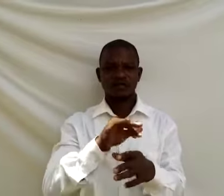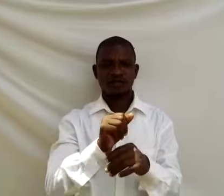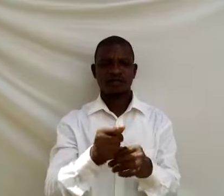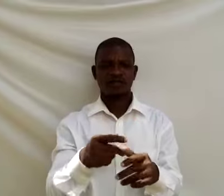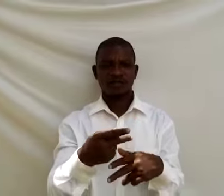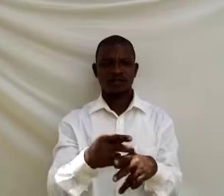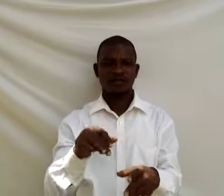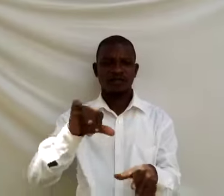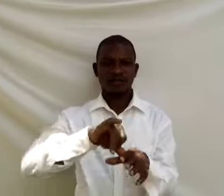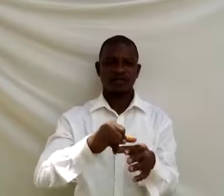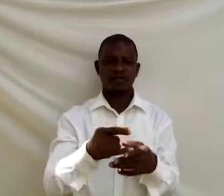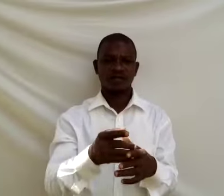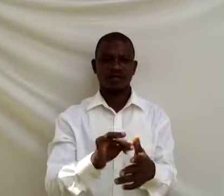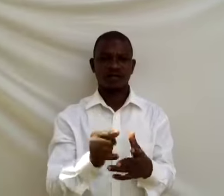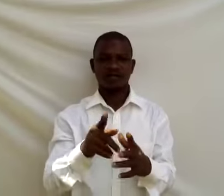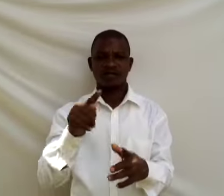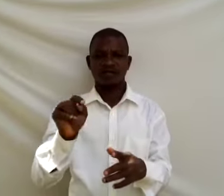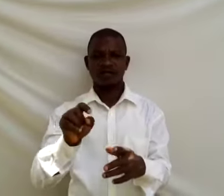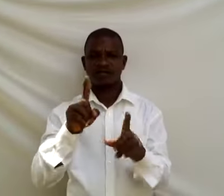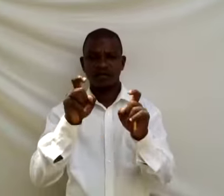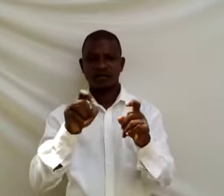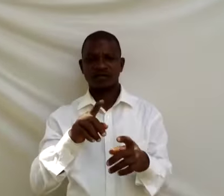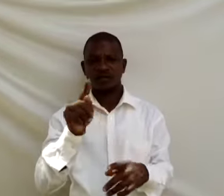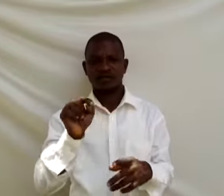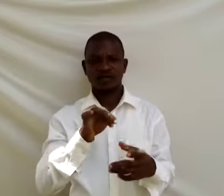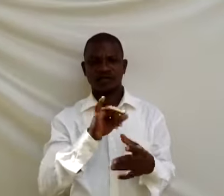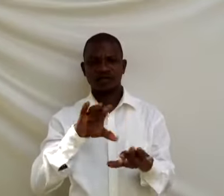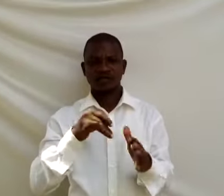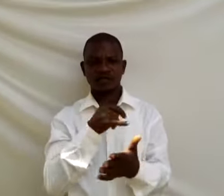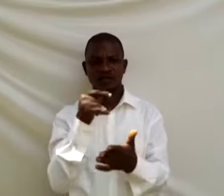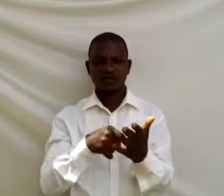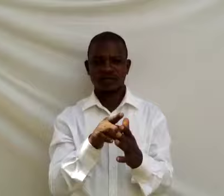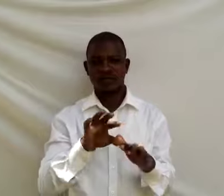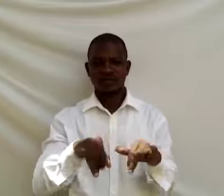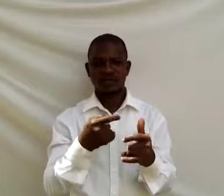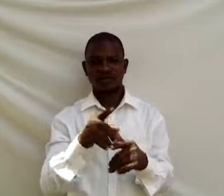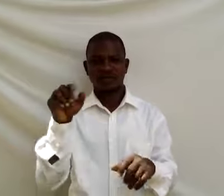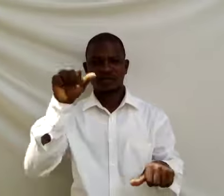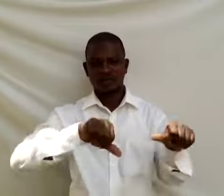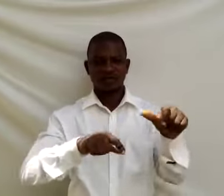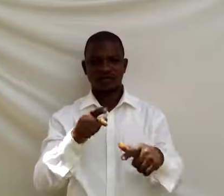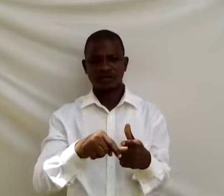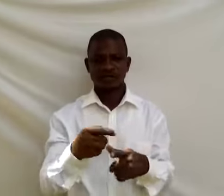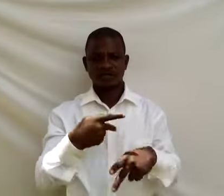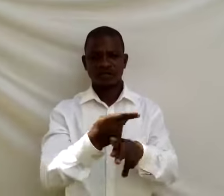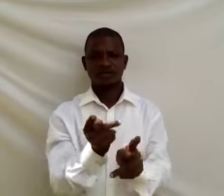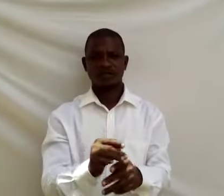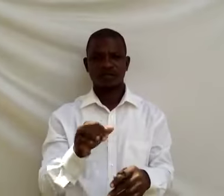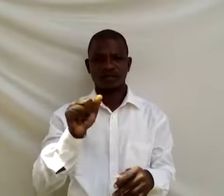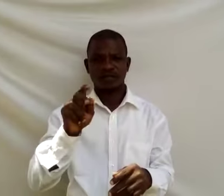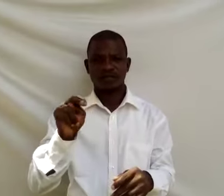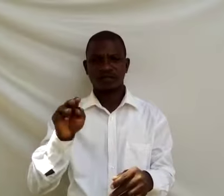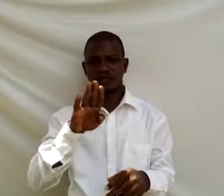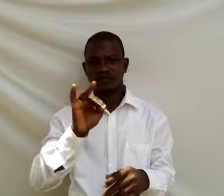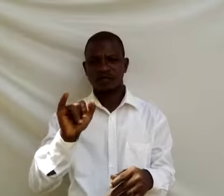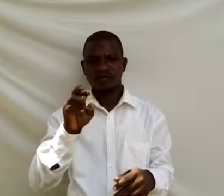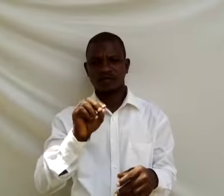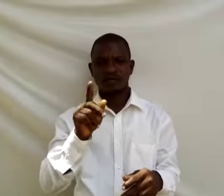or test tube. This is how scientists grow microorganisms to produce antibiotics.